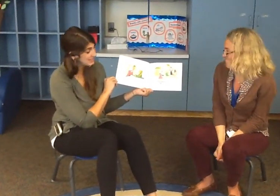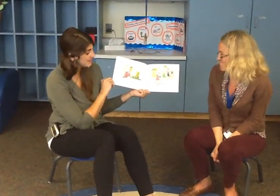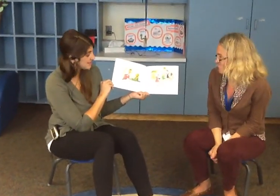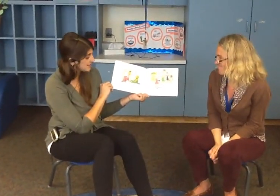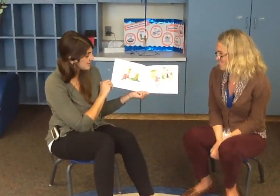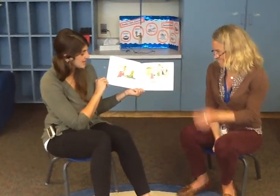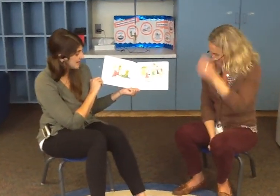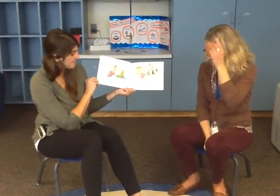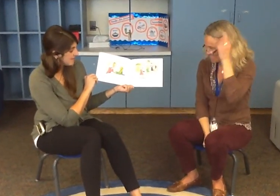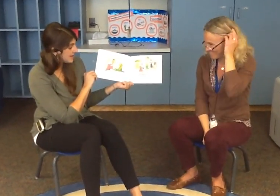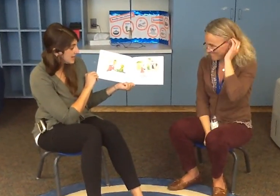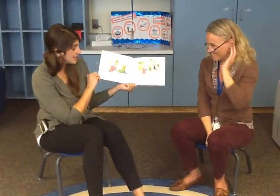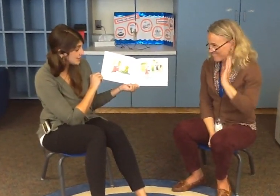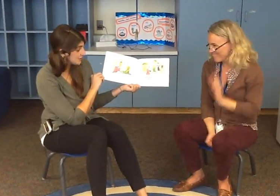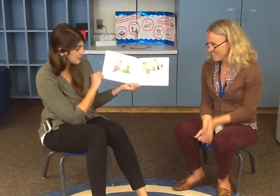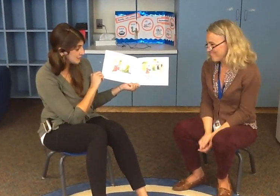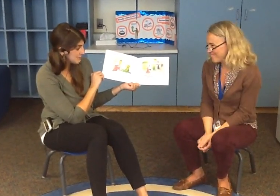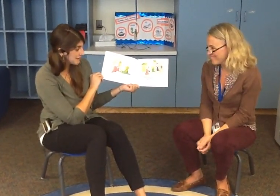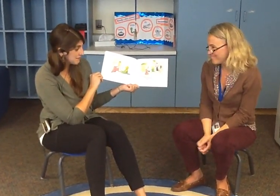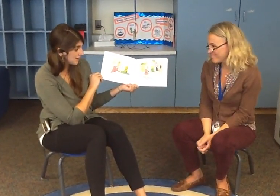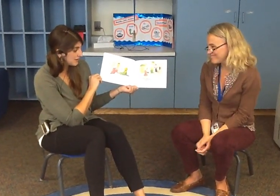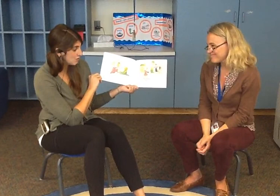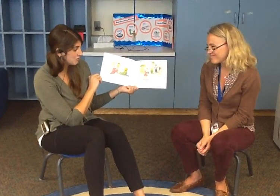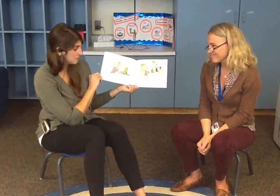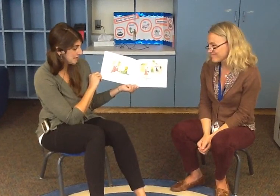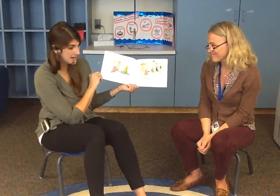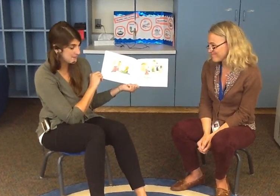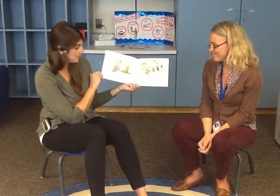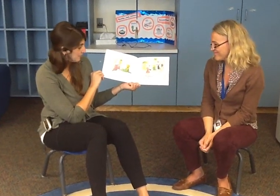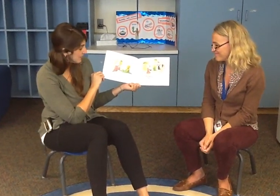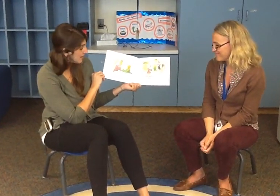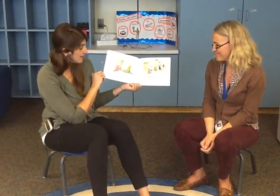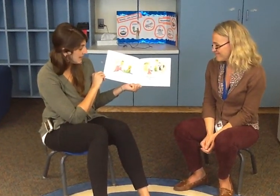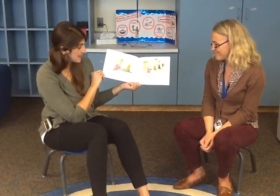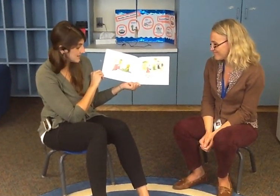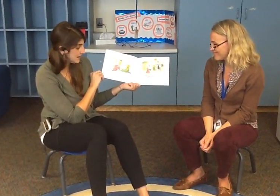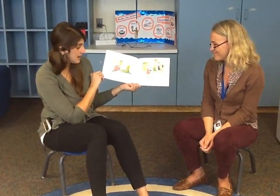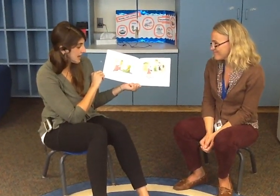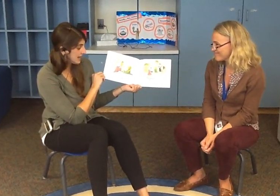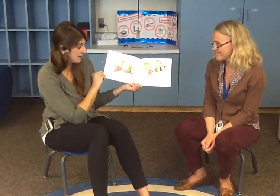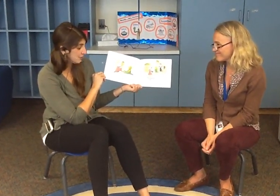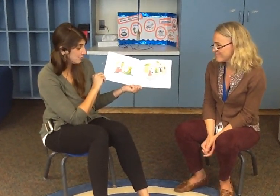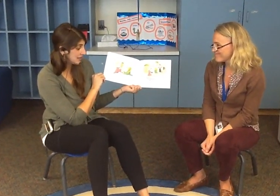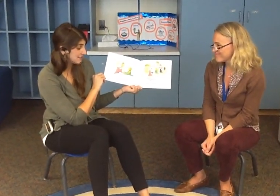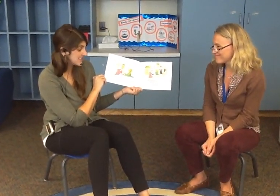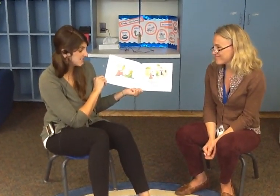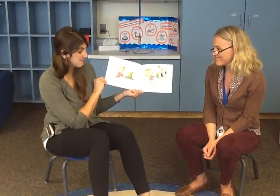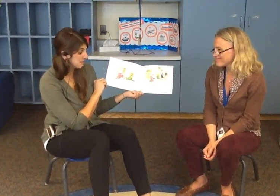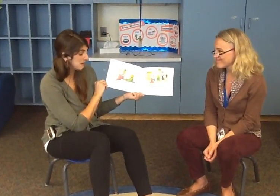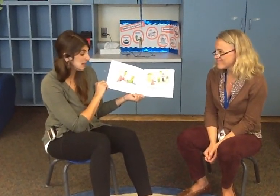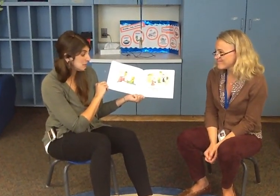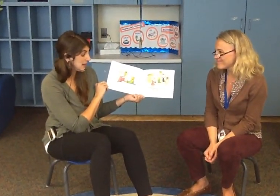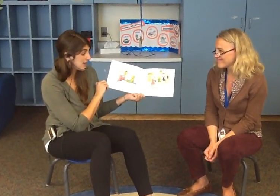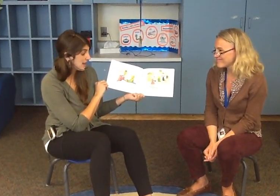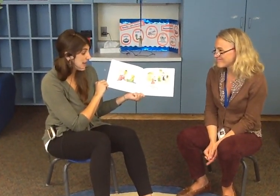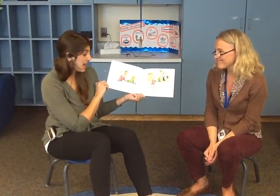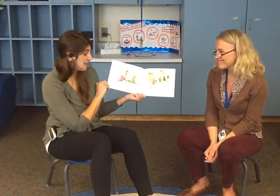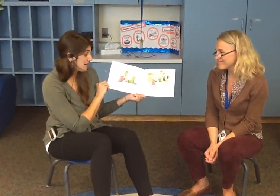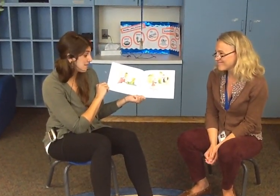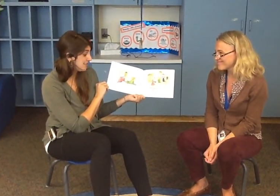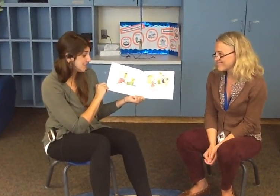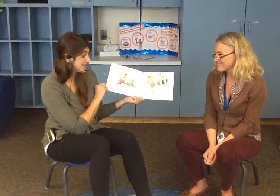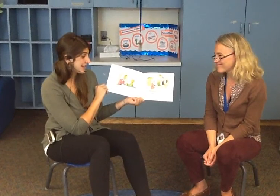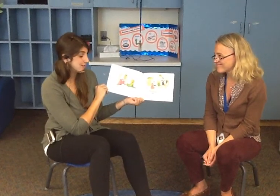I'm Lisa, she said. And you're going to be my very own bear. Last night, I counted what I've saved in my piggy bank,